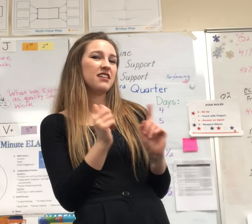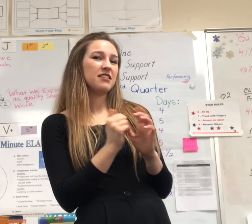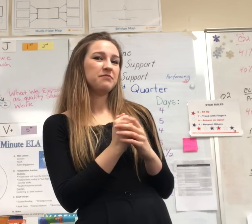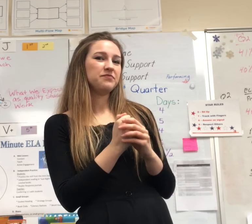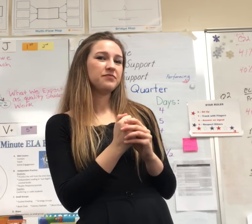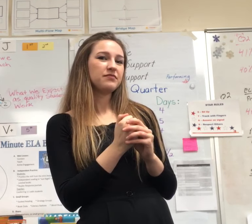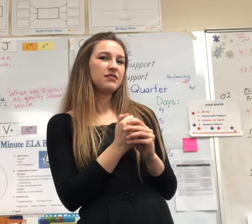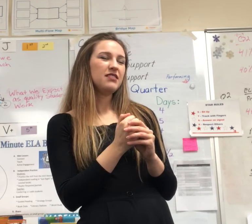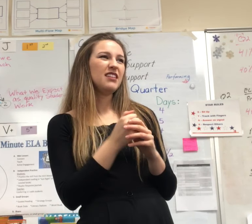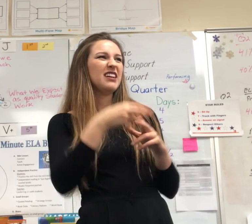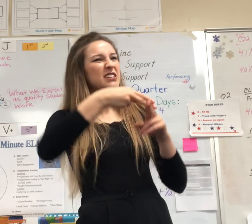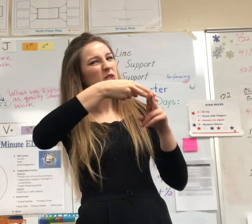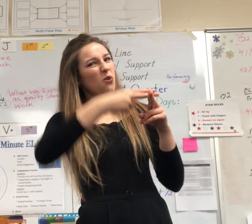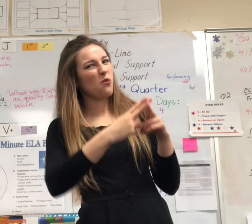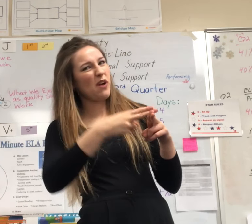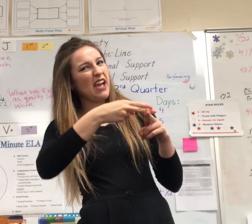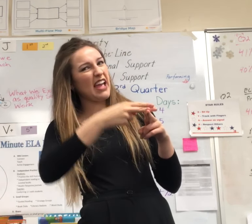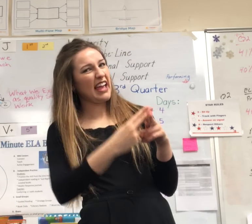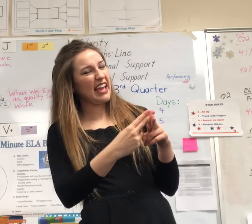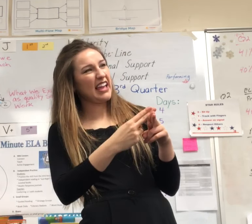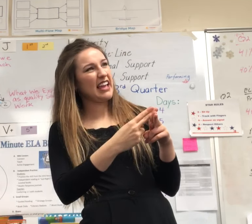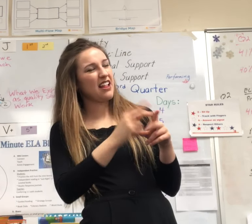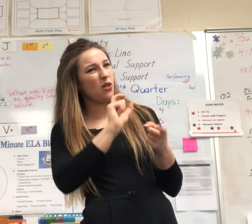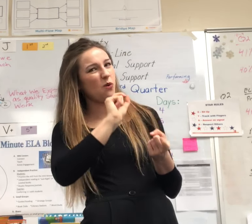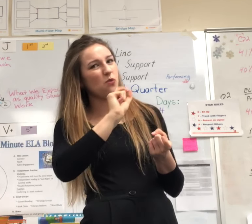is kind of like helping the gravity